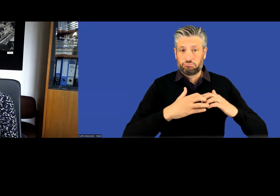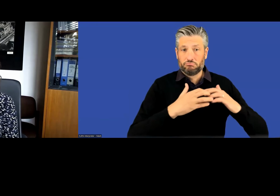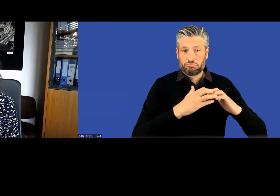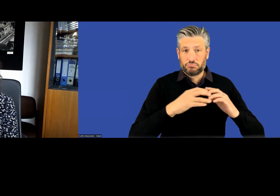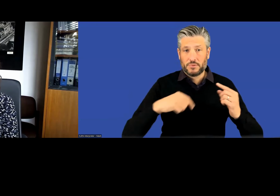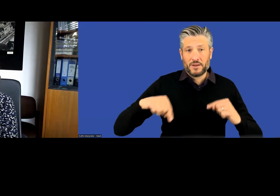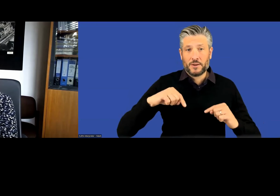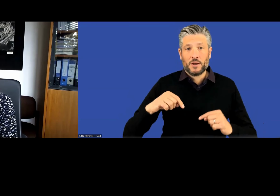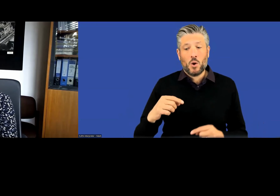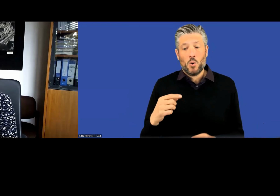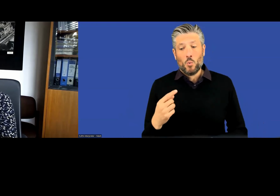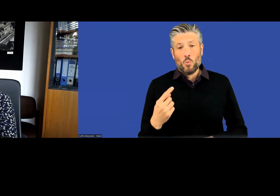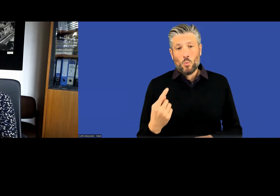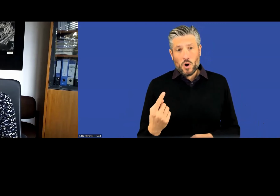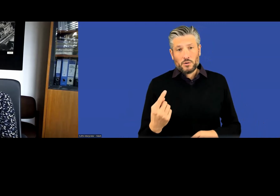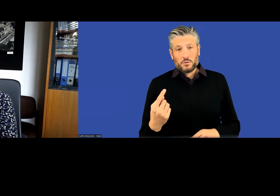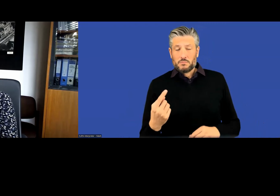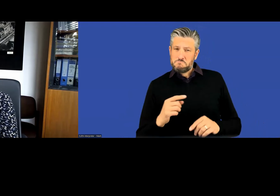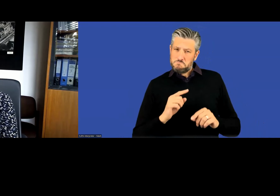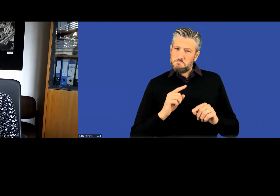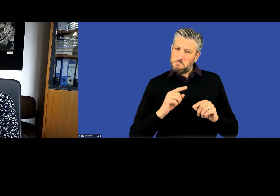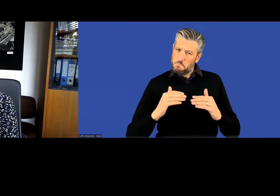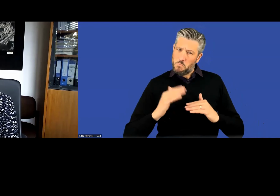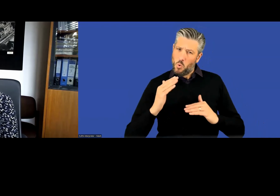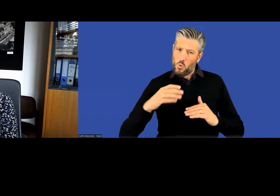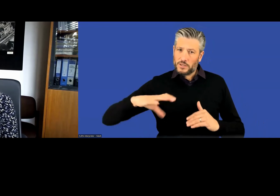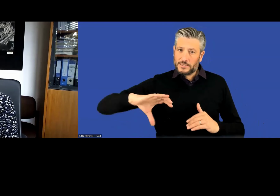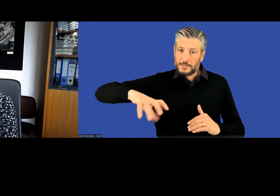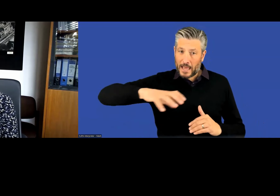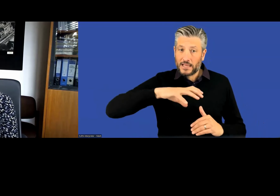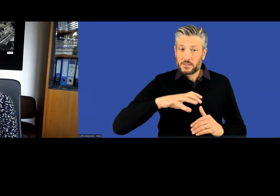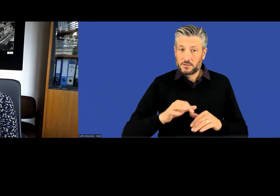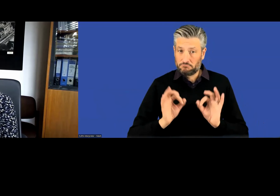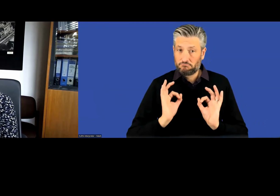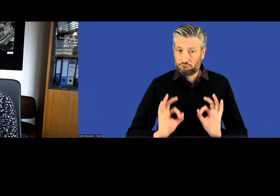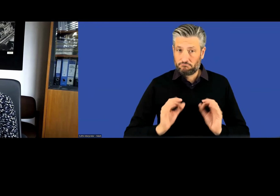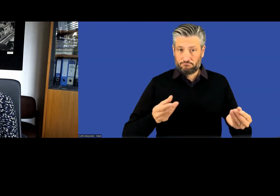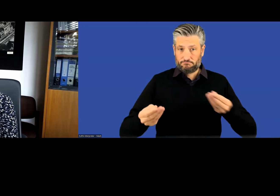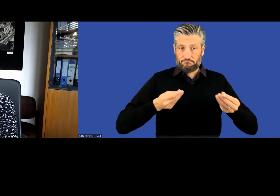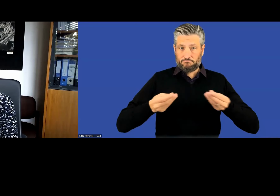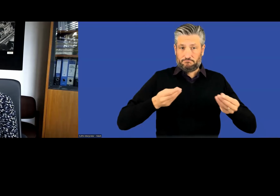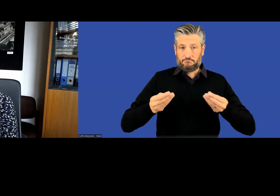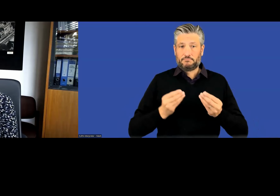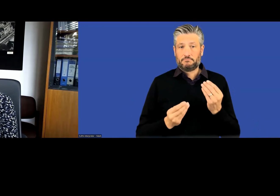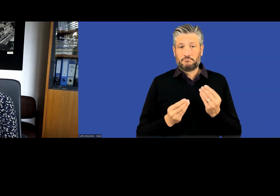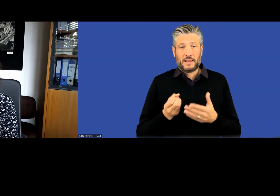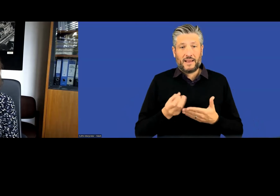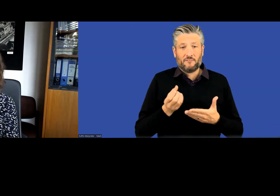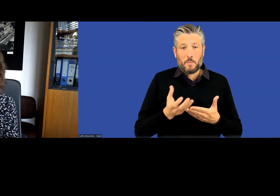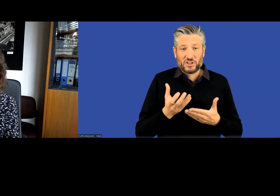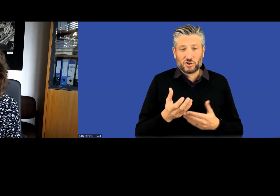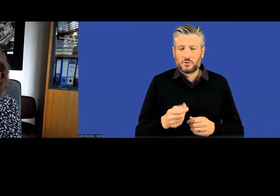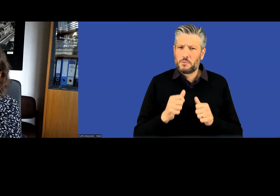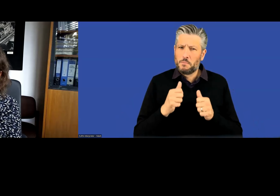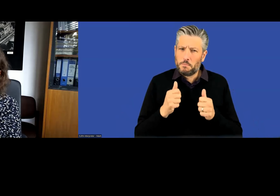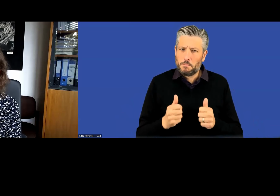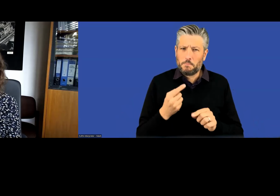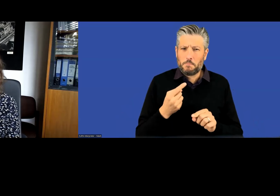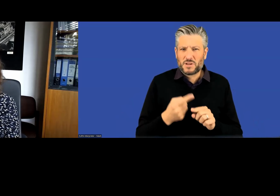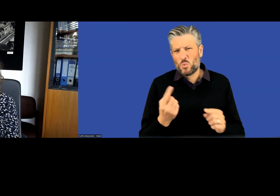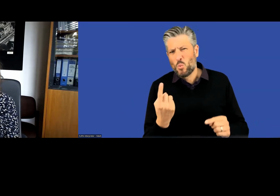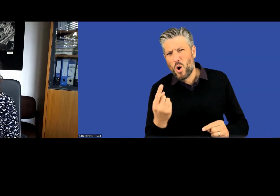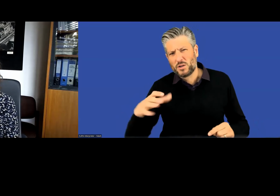us with only 1 or 2 exceptions. And basically, we have a good and a constructive exchange with the member states and between the member